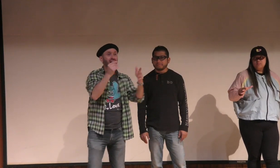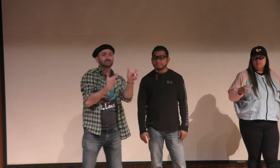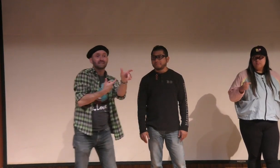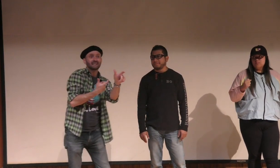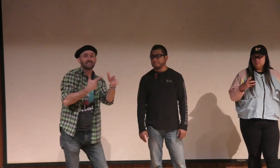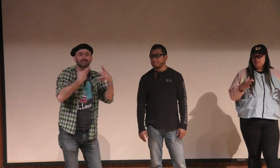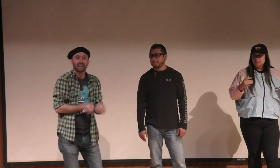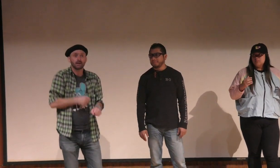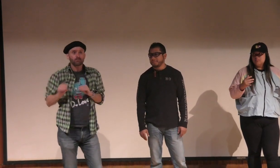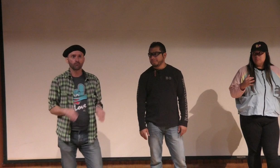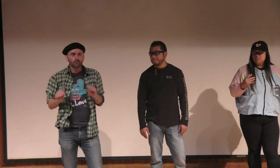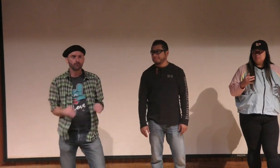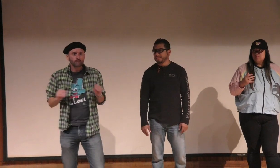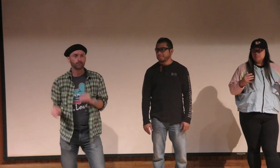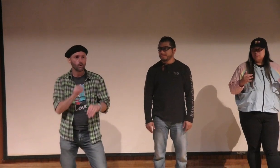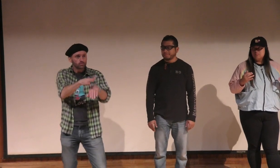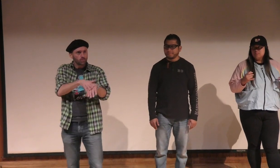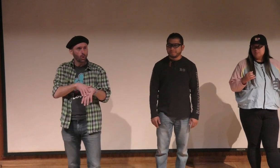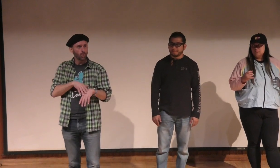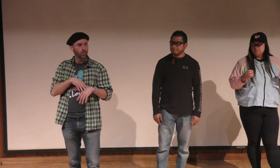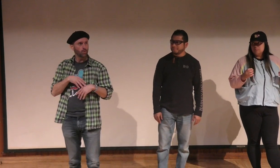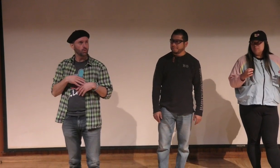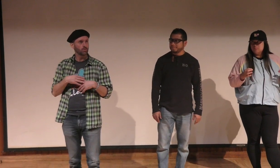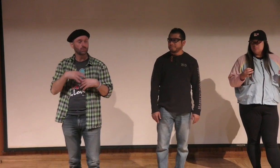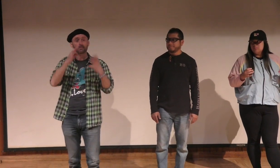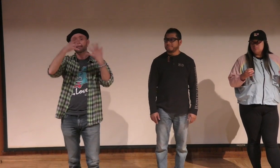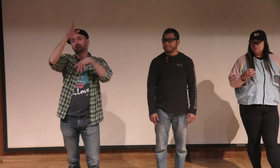to go by speed, or go slower.